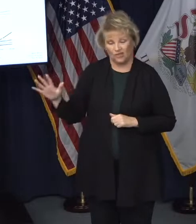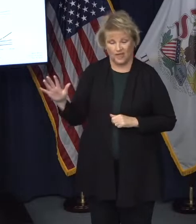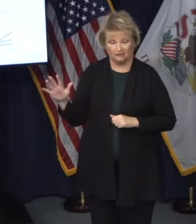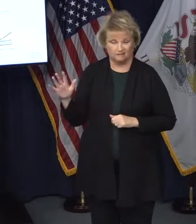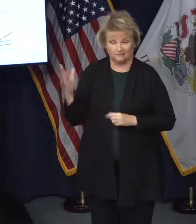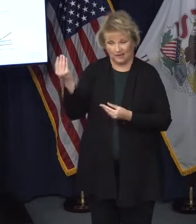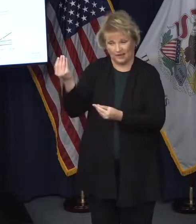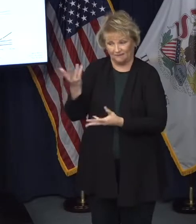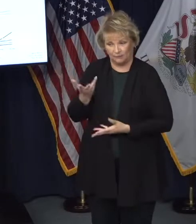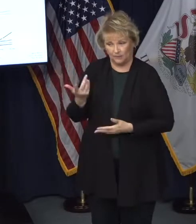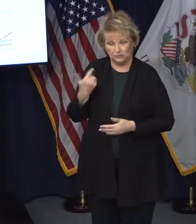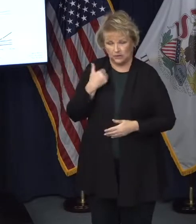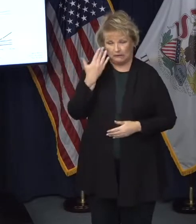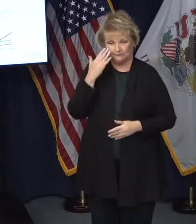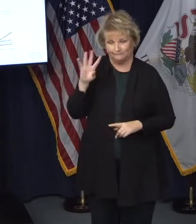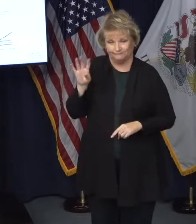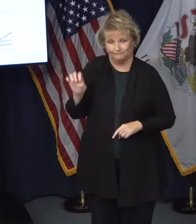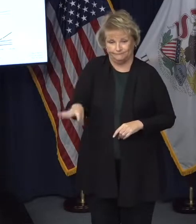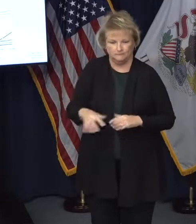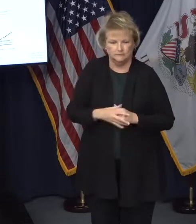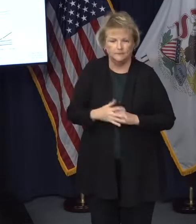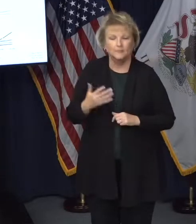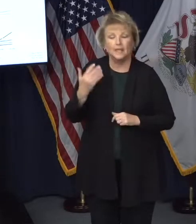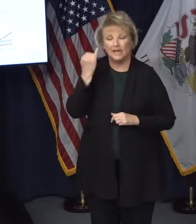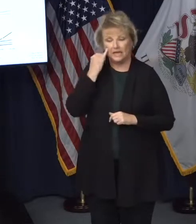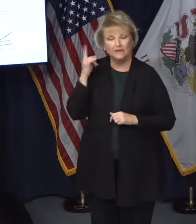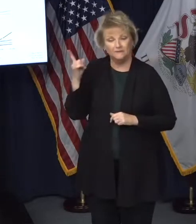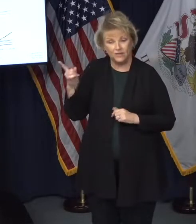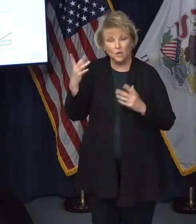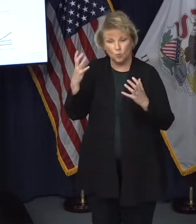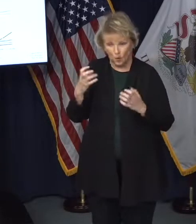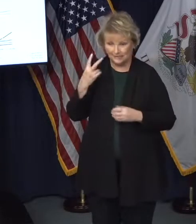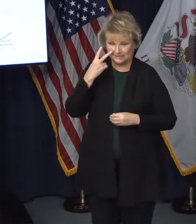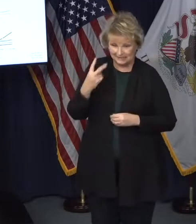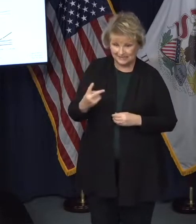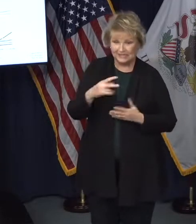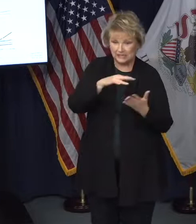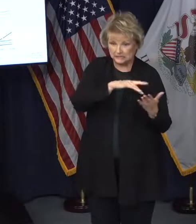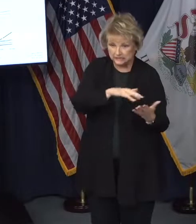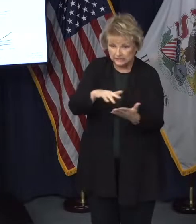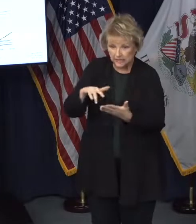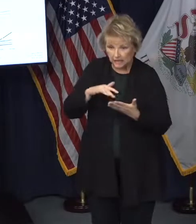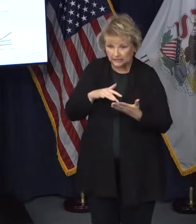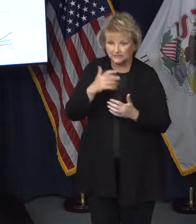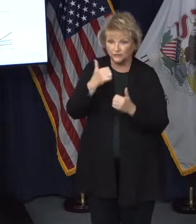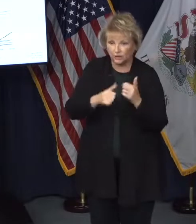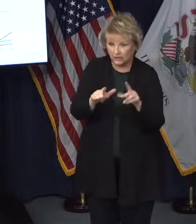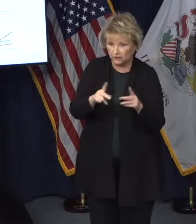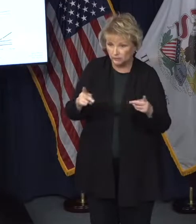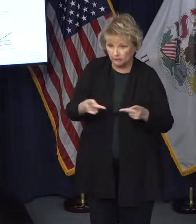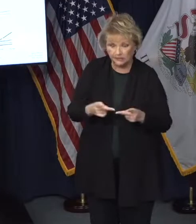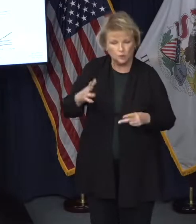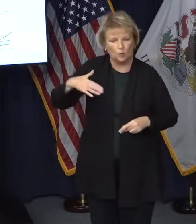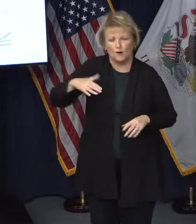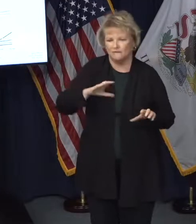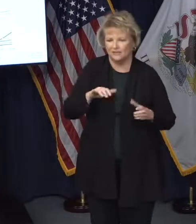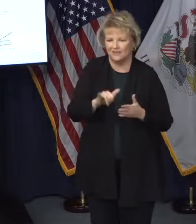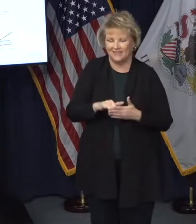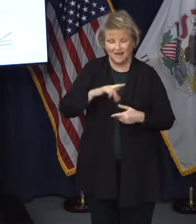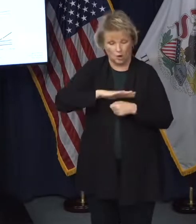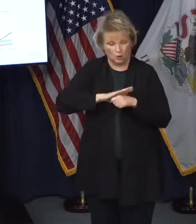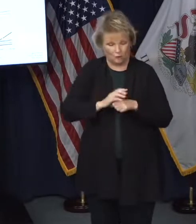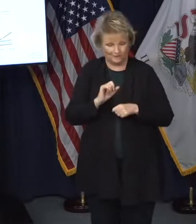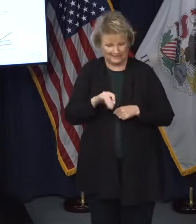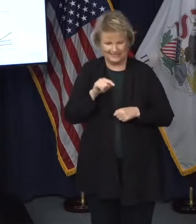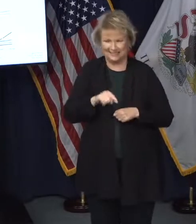the information that he has. I mean, if he wants studies about every single location, that just hasn't been done yet. This virus is